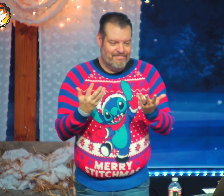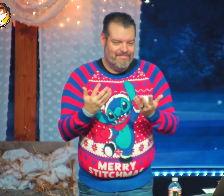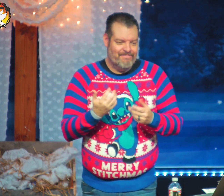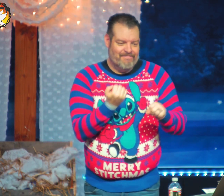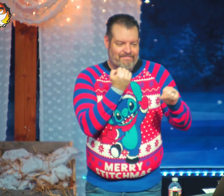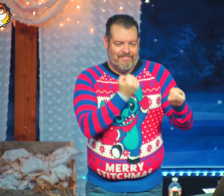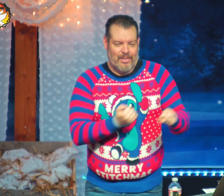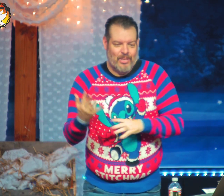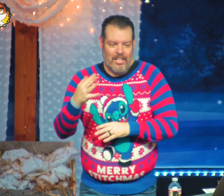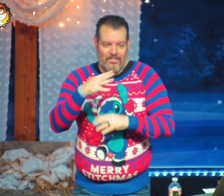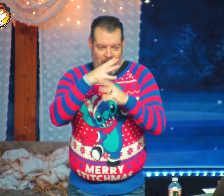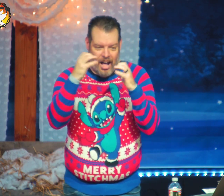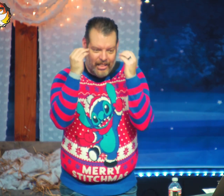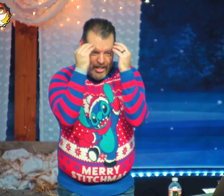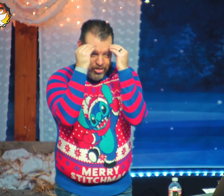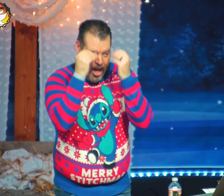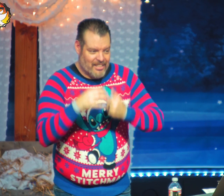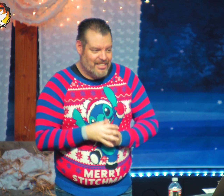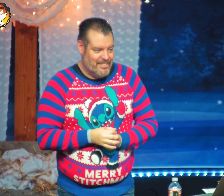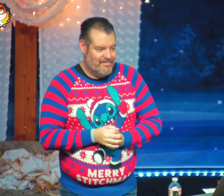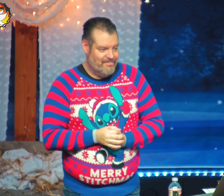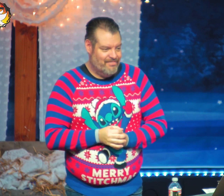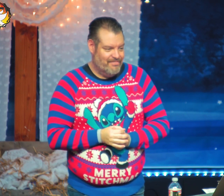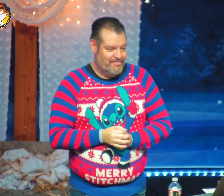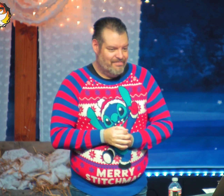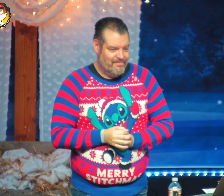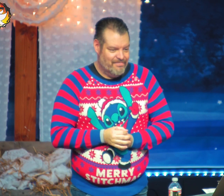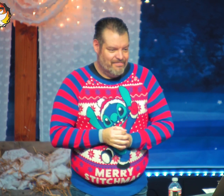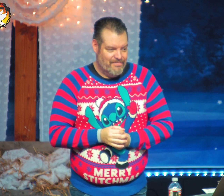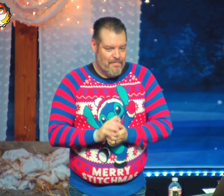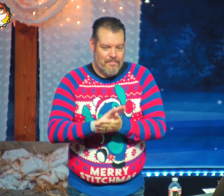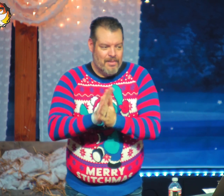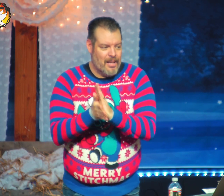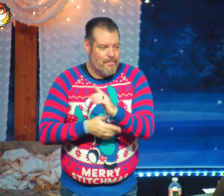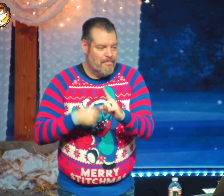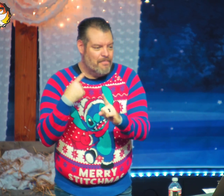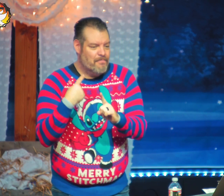done. He loved them before they even loved him.